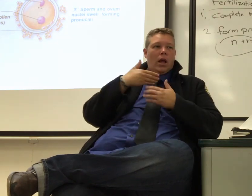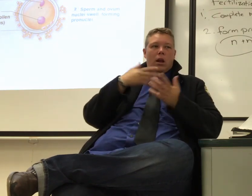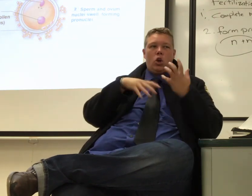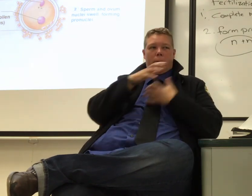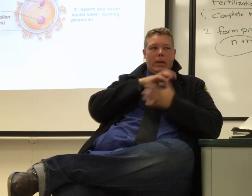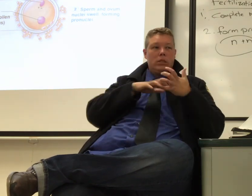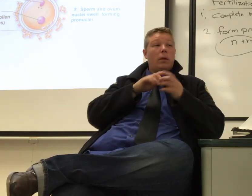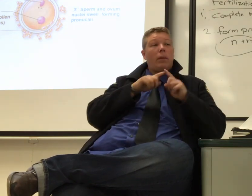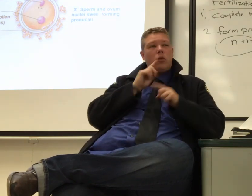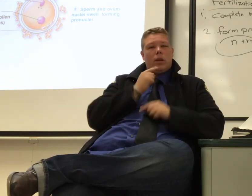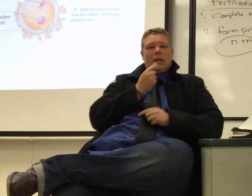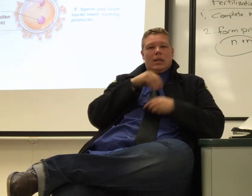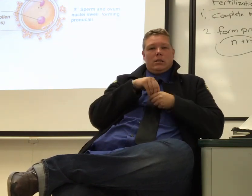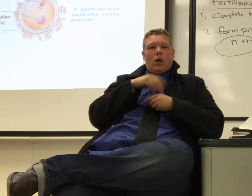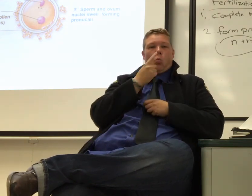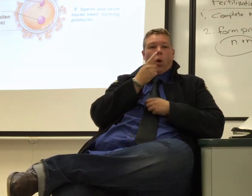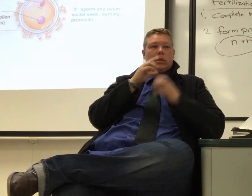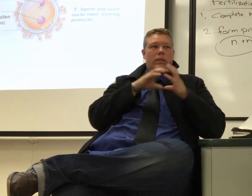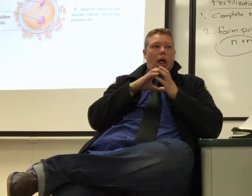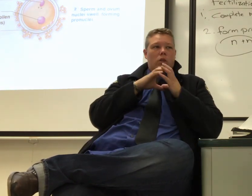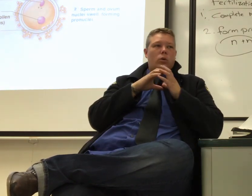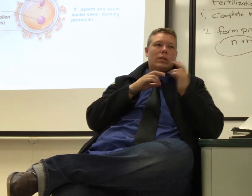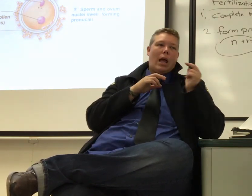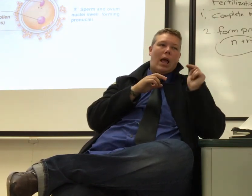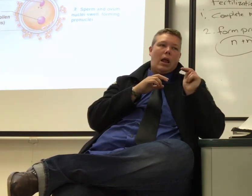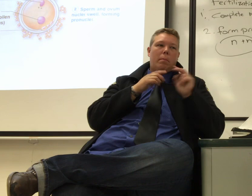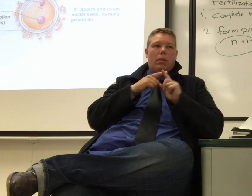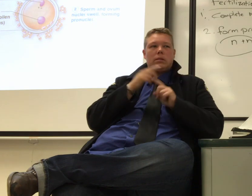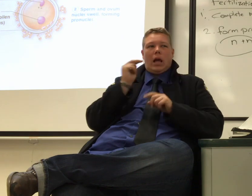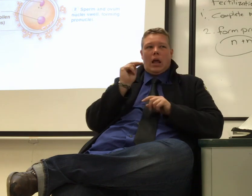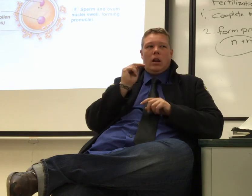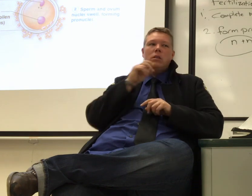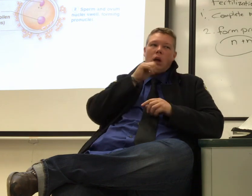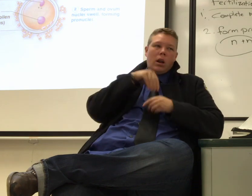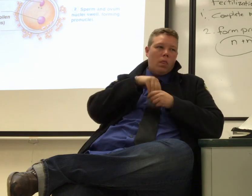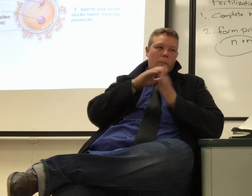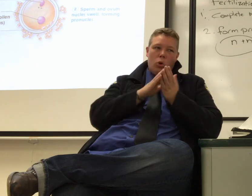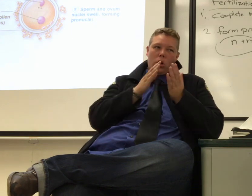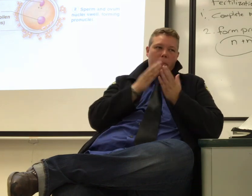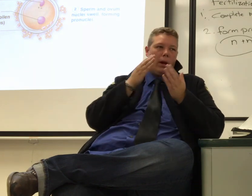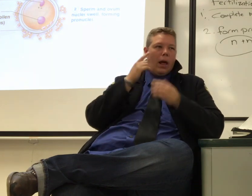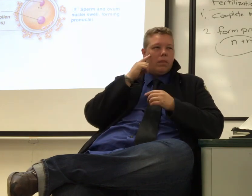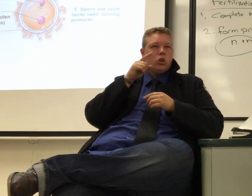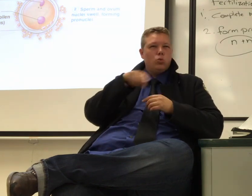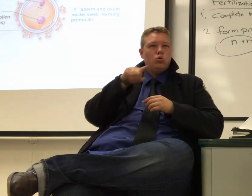they're in one cell. So I call it N plus N. You won't see that in the book, but I think you should know it is that.